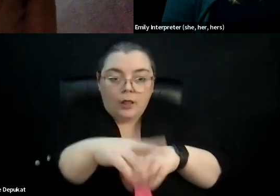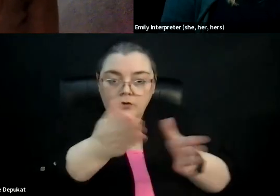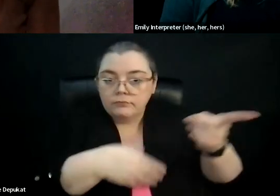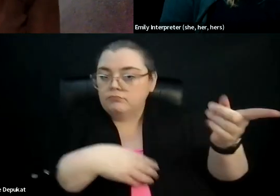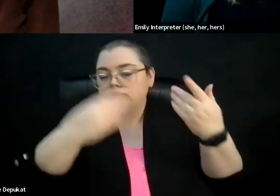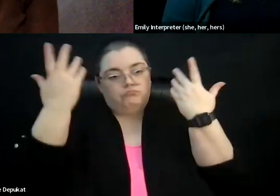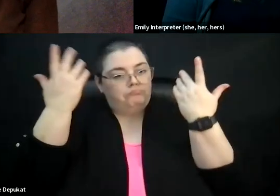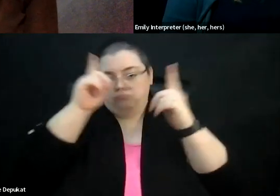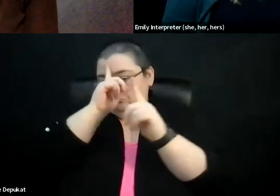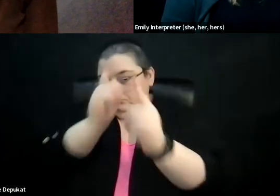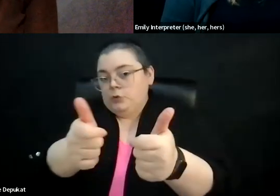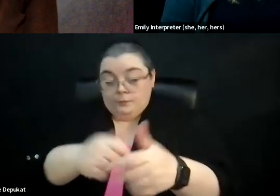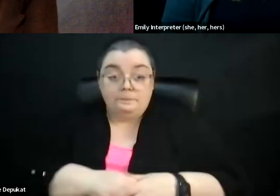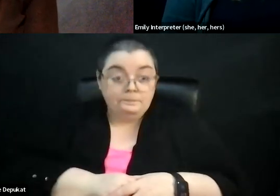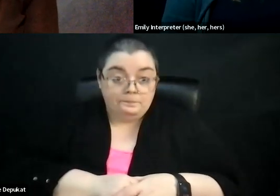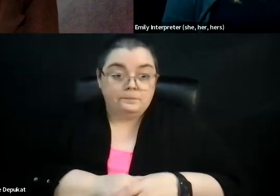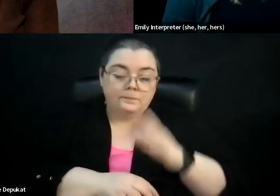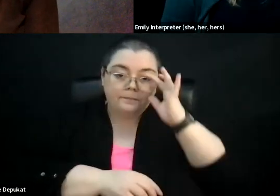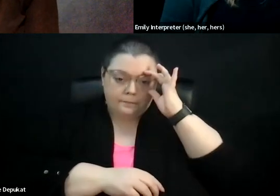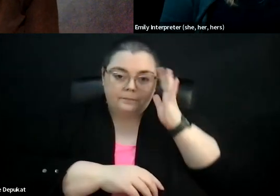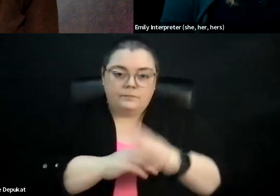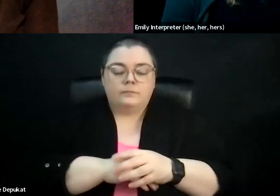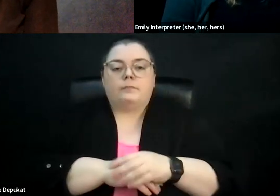Ernest know, the referral service, up to you who you want to let know, but yeah.